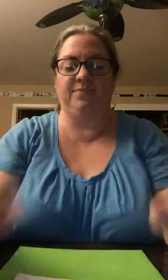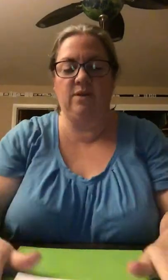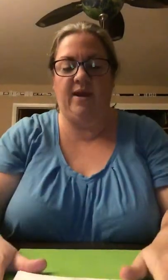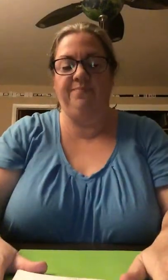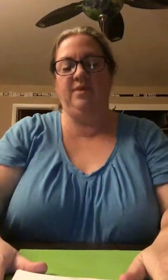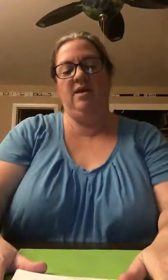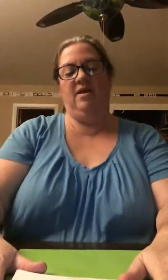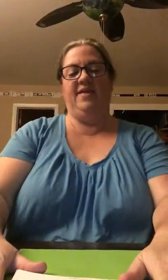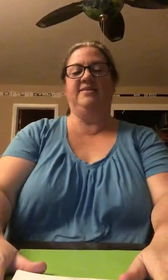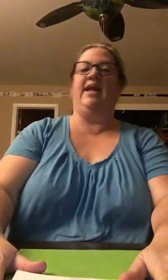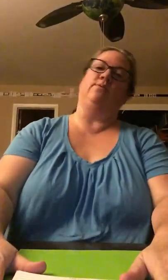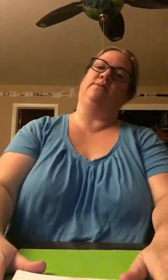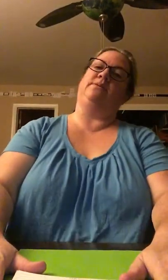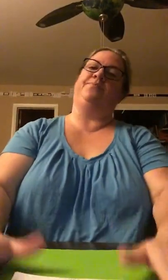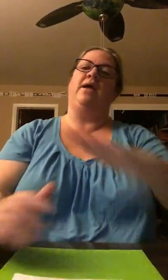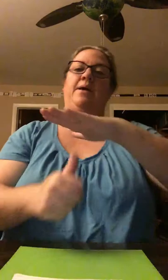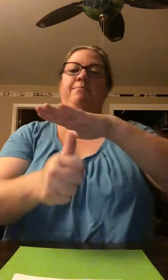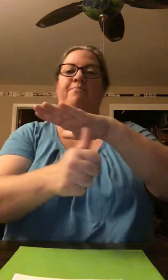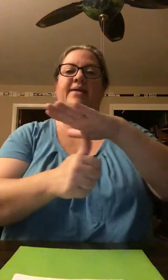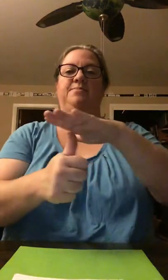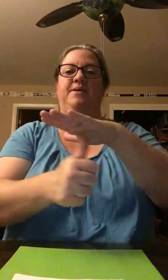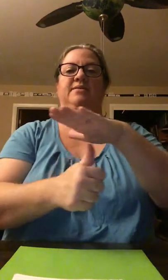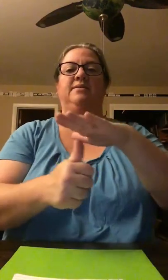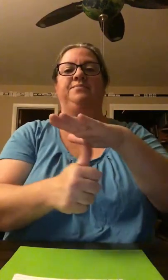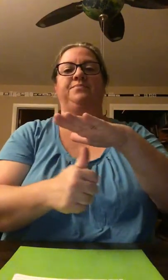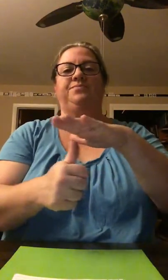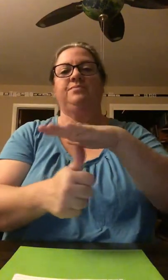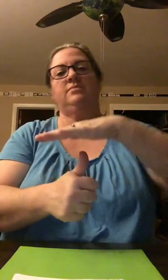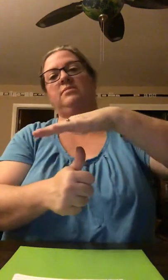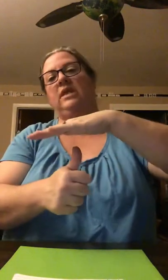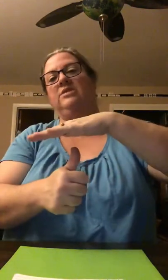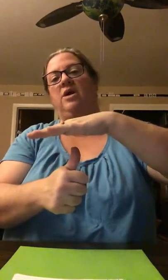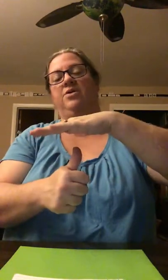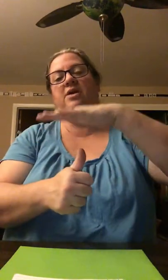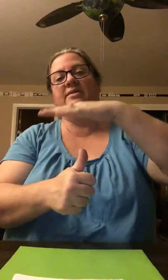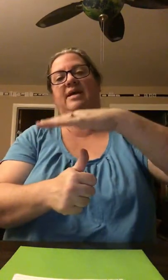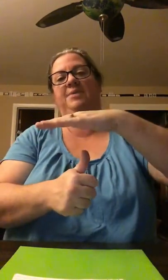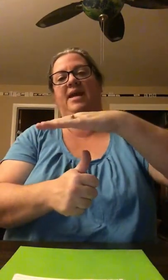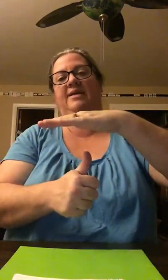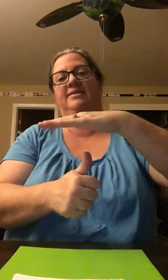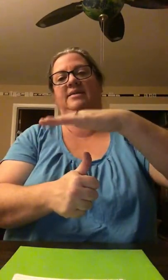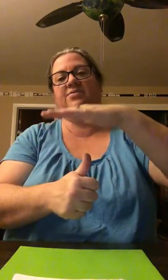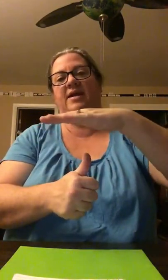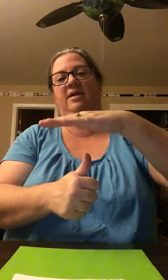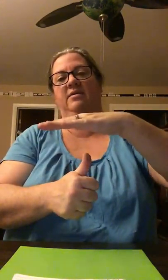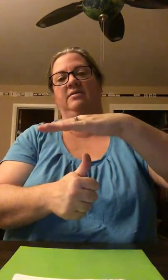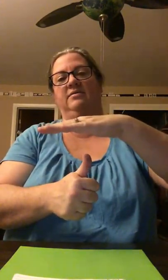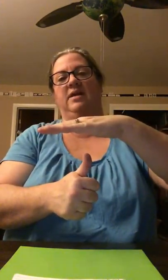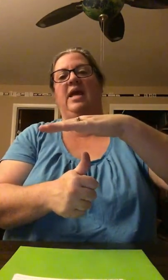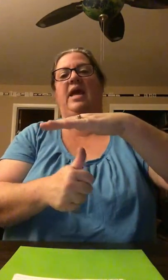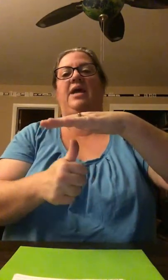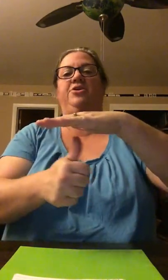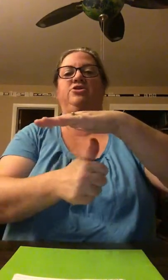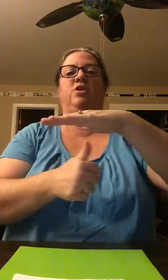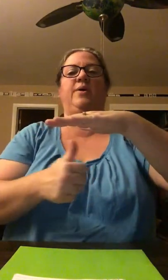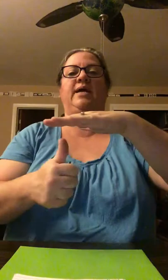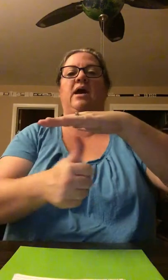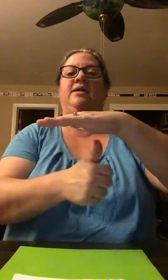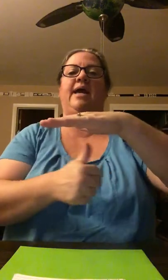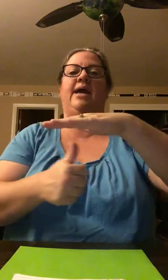Okay. Things in a house. Basement. So your non-dominant hand sits right here. And you're showing an